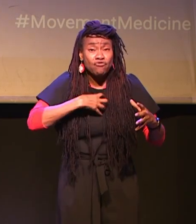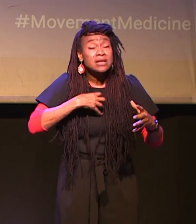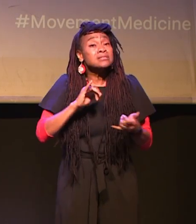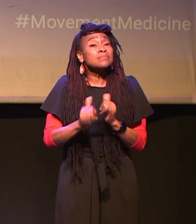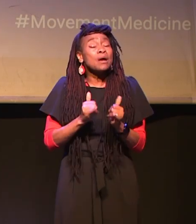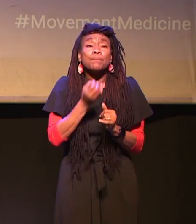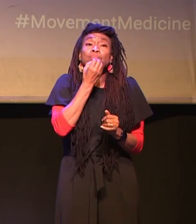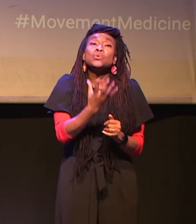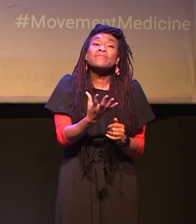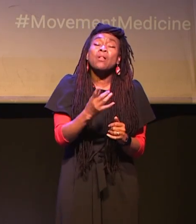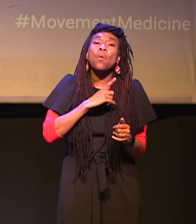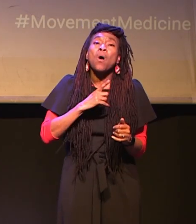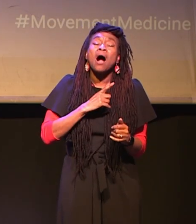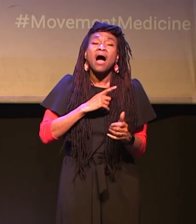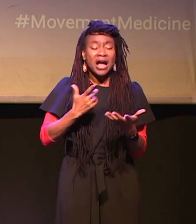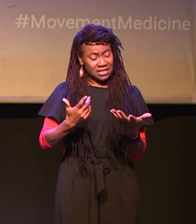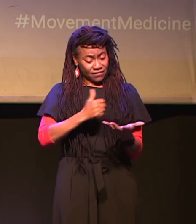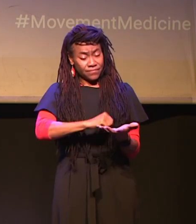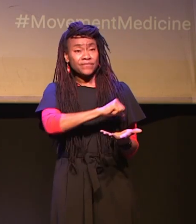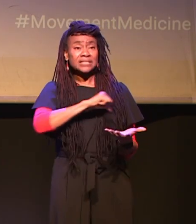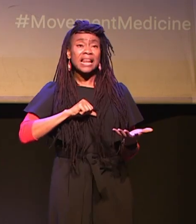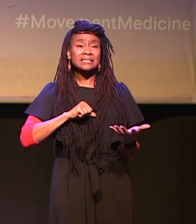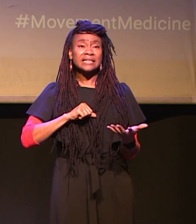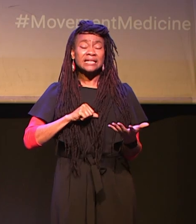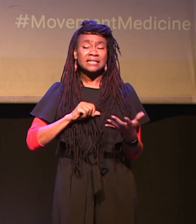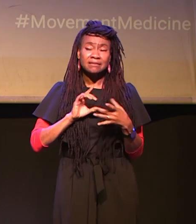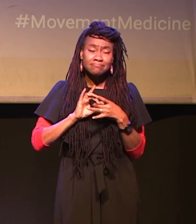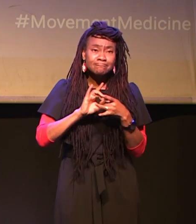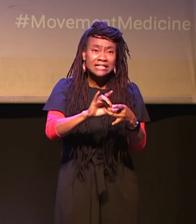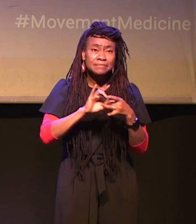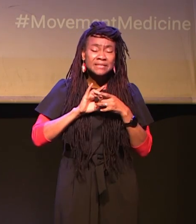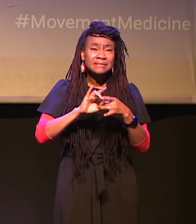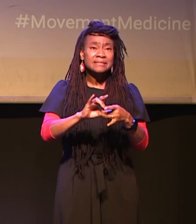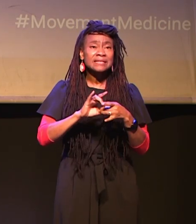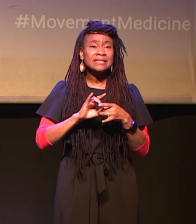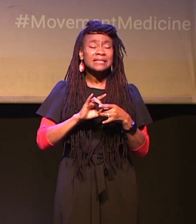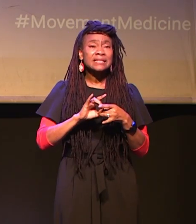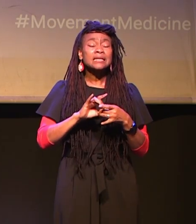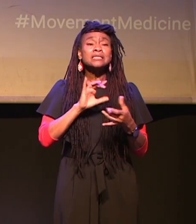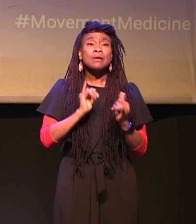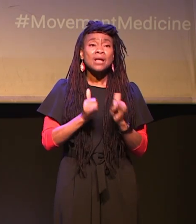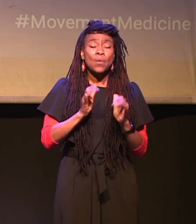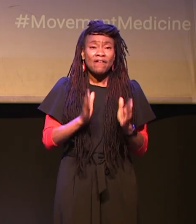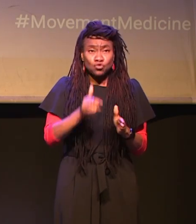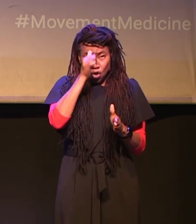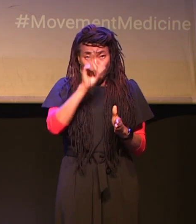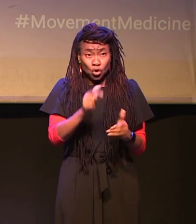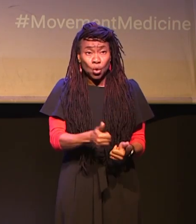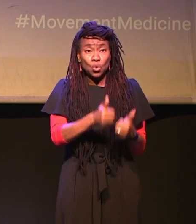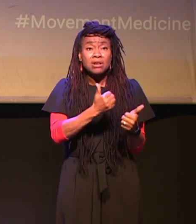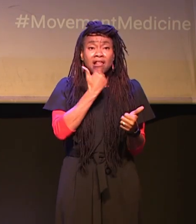because it's fidelity to integrity, it's fidelity to intimacy. And some of those things we have to also know what's good enough, what